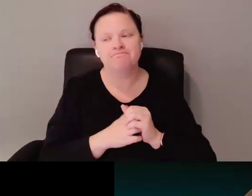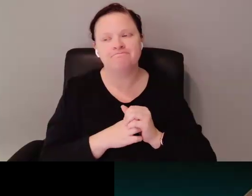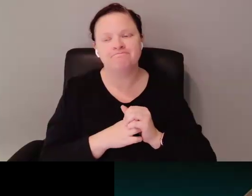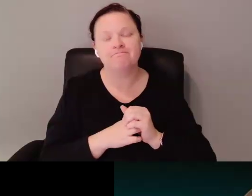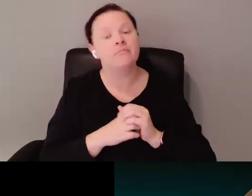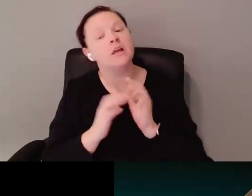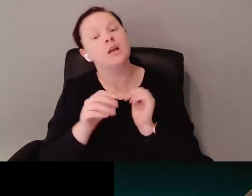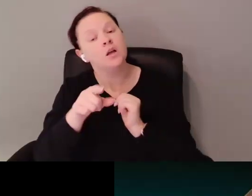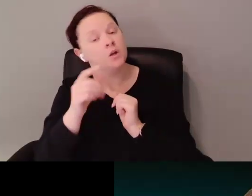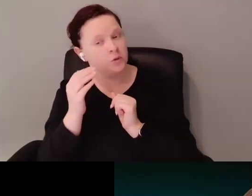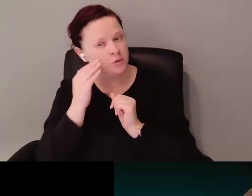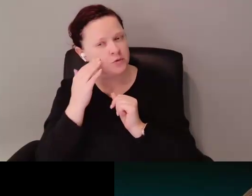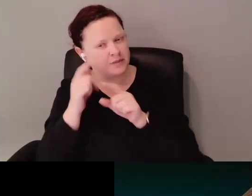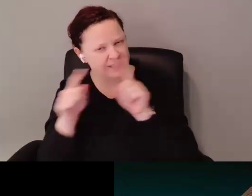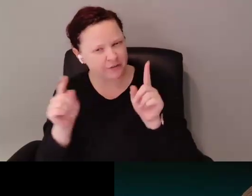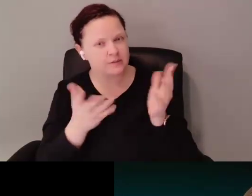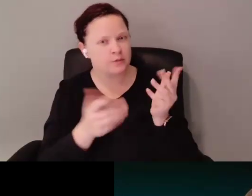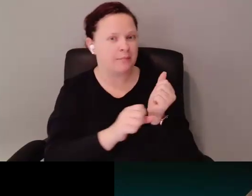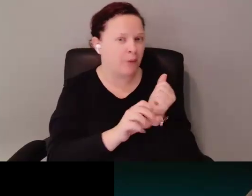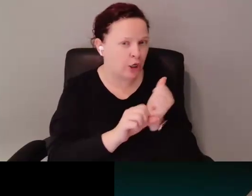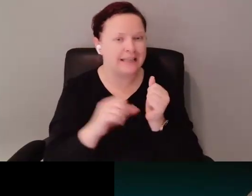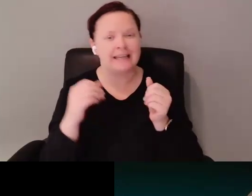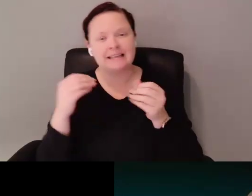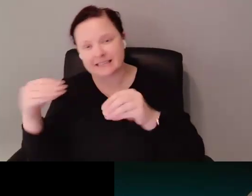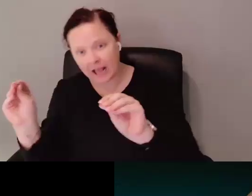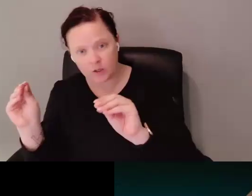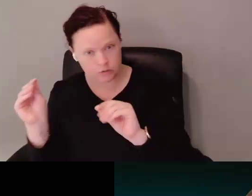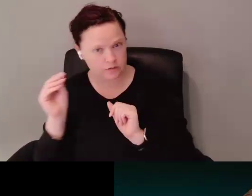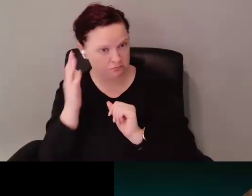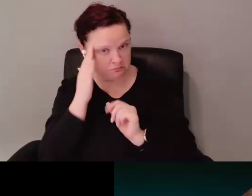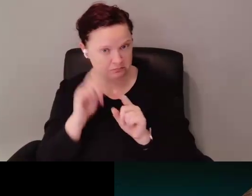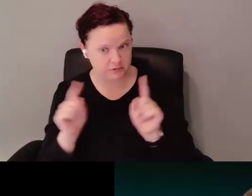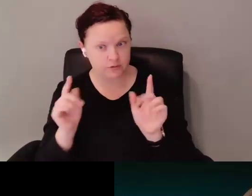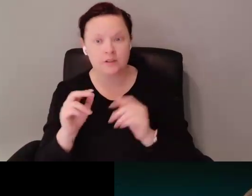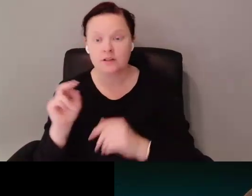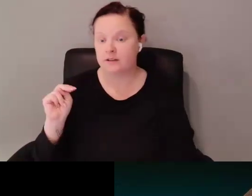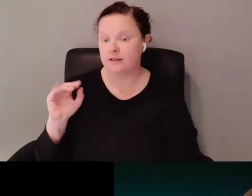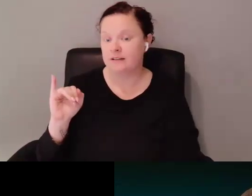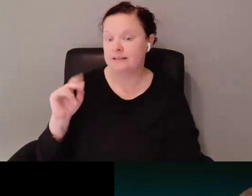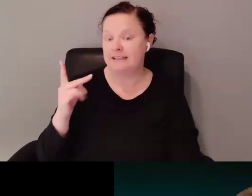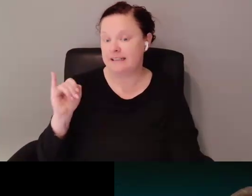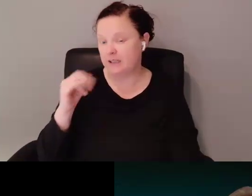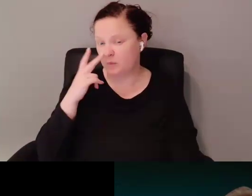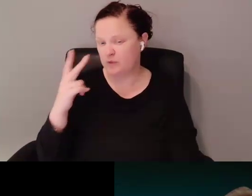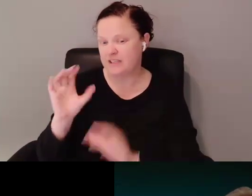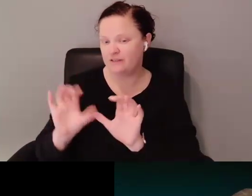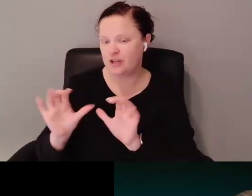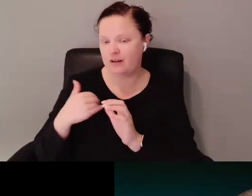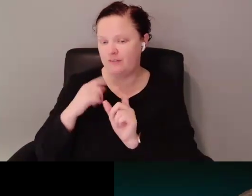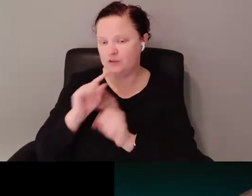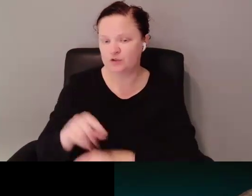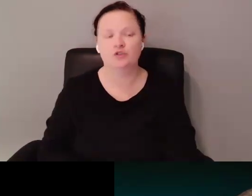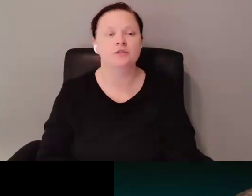does anybody know the difference between marketing and sales, or can you tell us? Nikki, can you look at the chat?